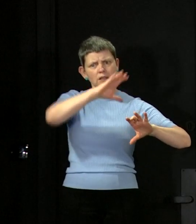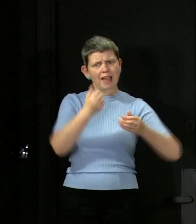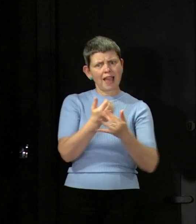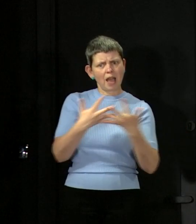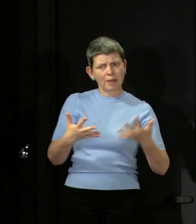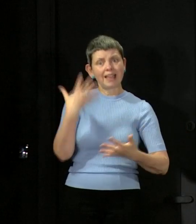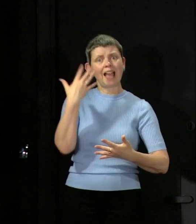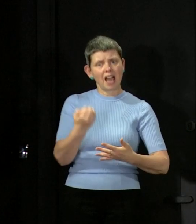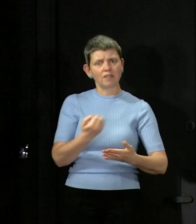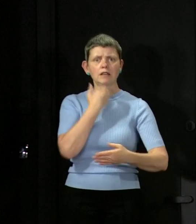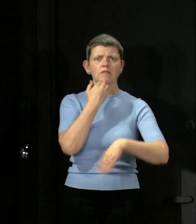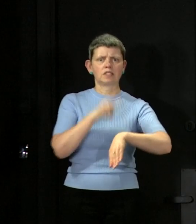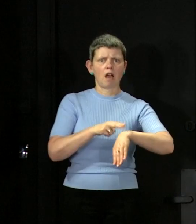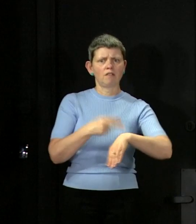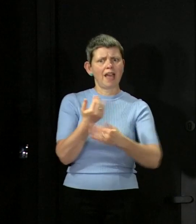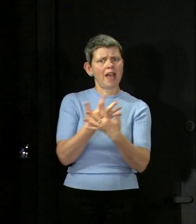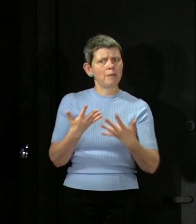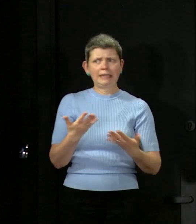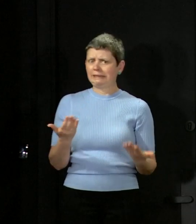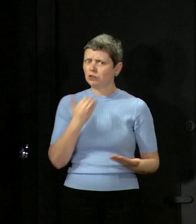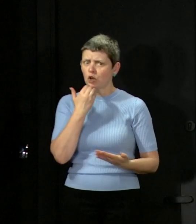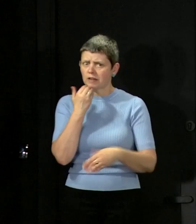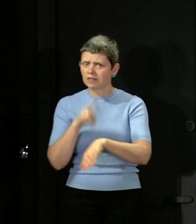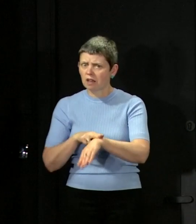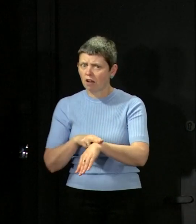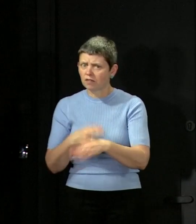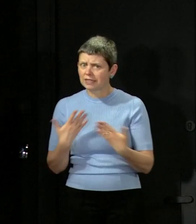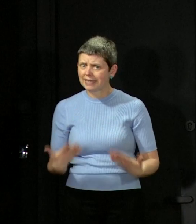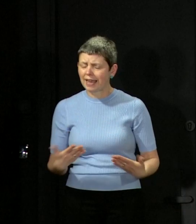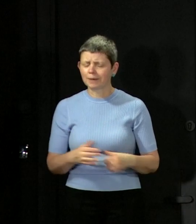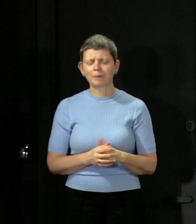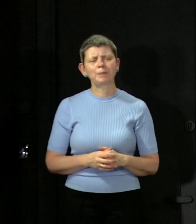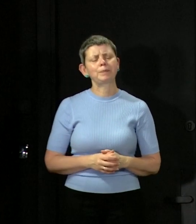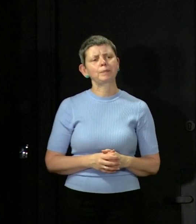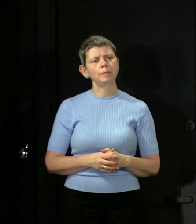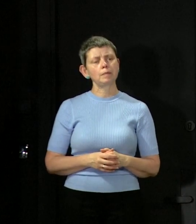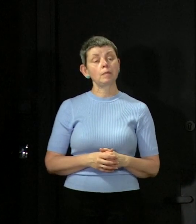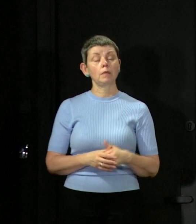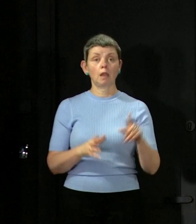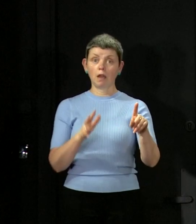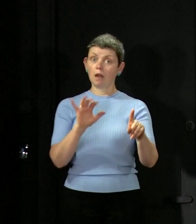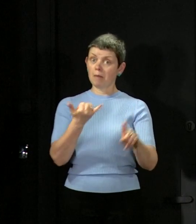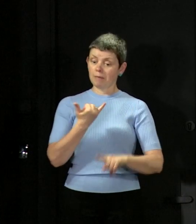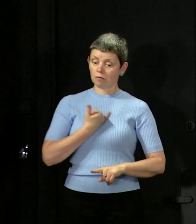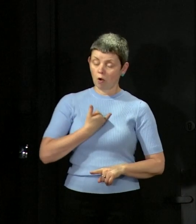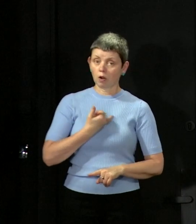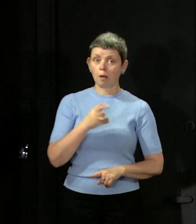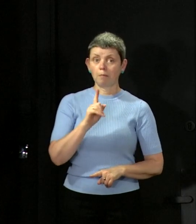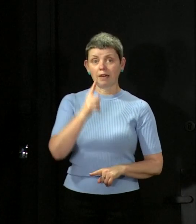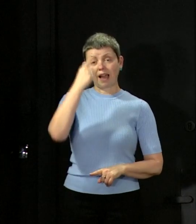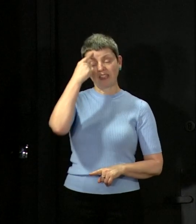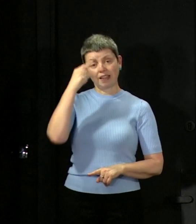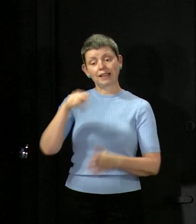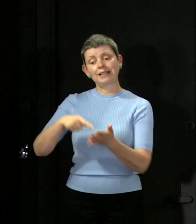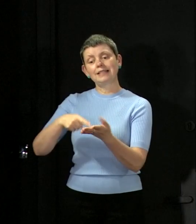today, and what is being done to support those that don't? Well, as I understand it, and I'll be corrected if I'm wrong about this, that the claim around